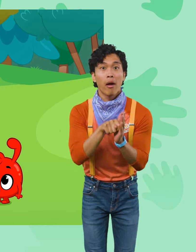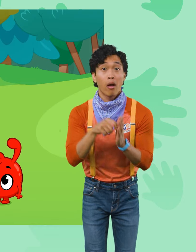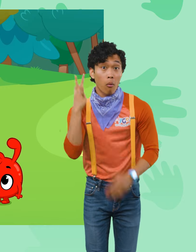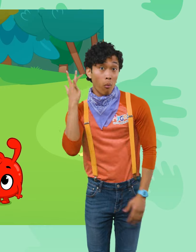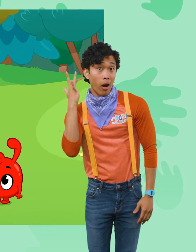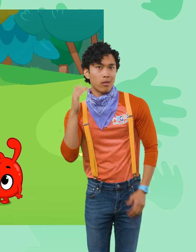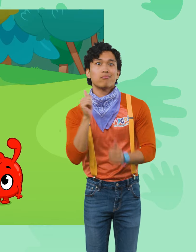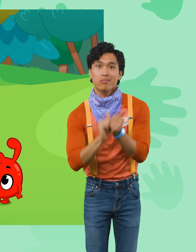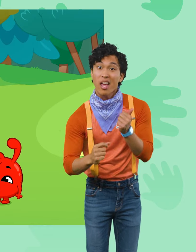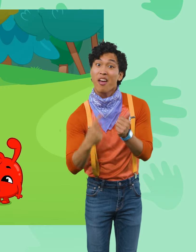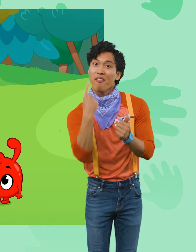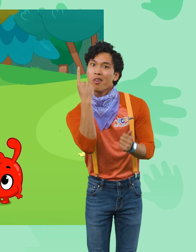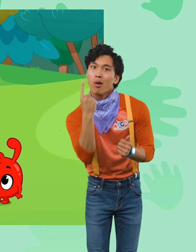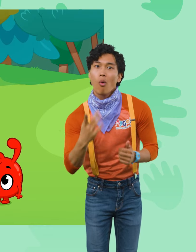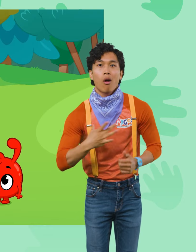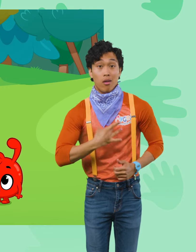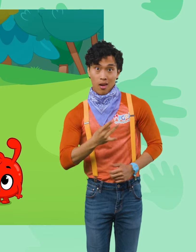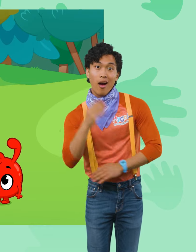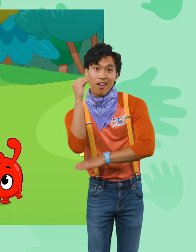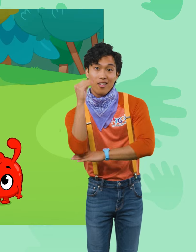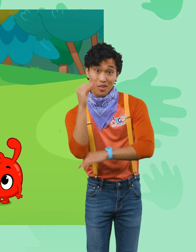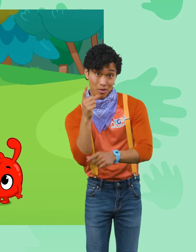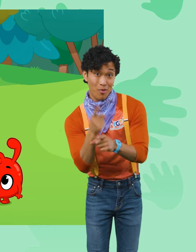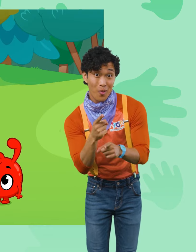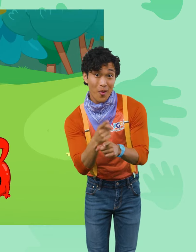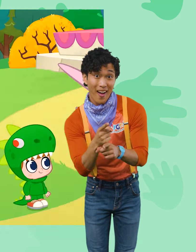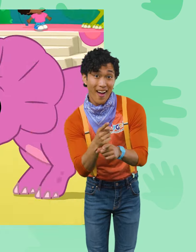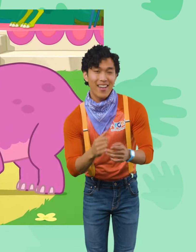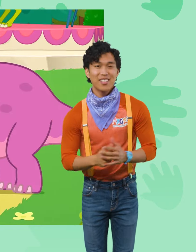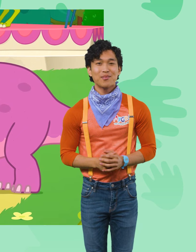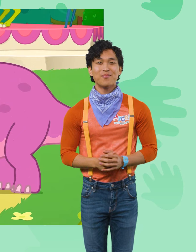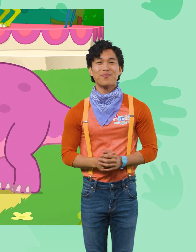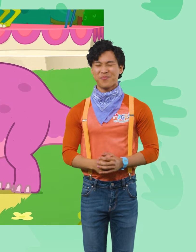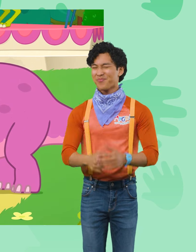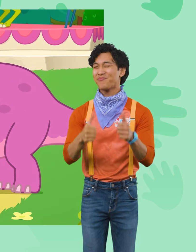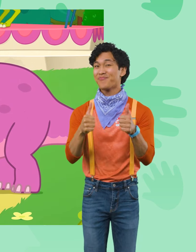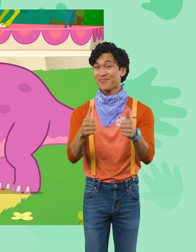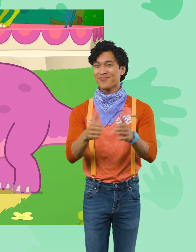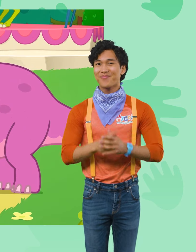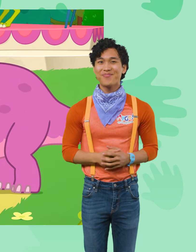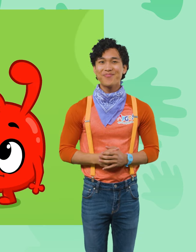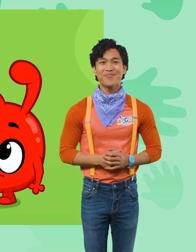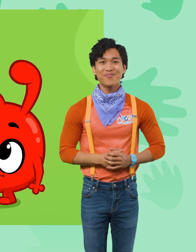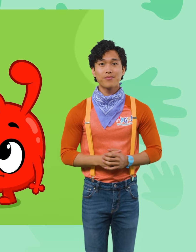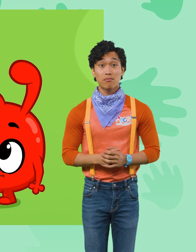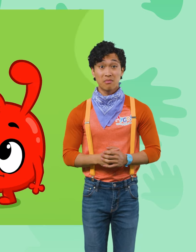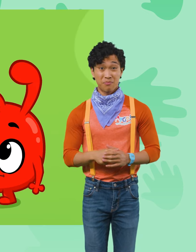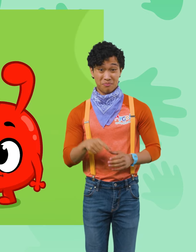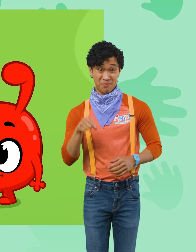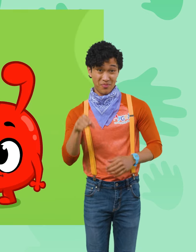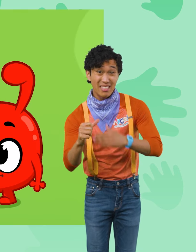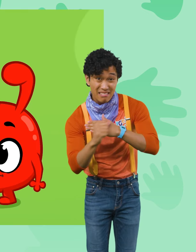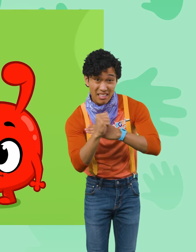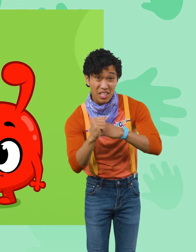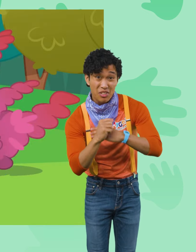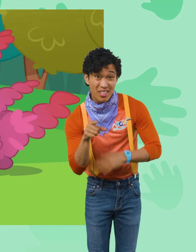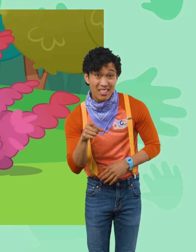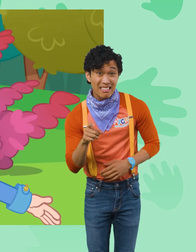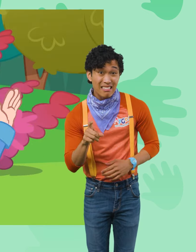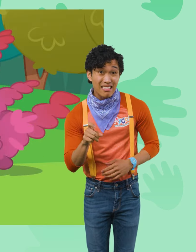Because everybody likes dinosaurs. Am I right, little buddy? You bet! Isn't this